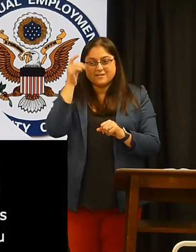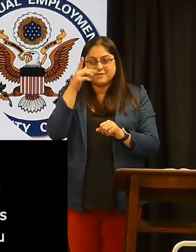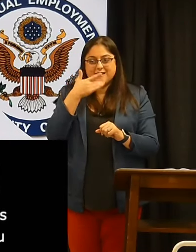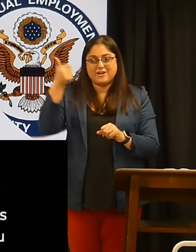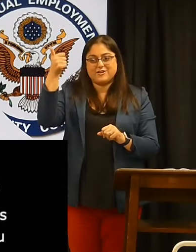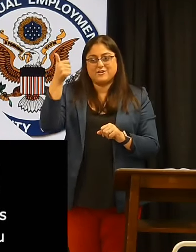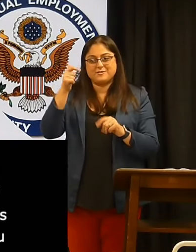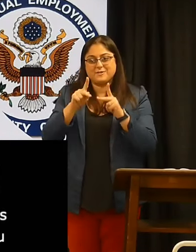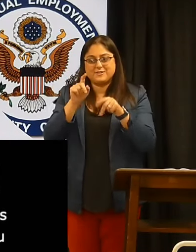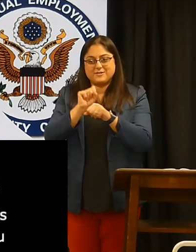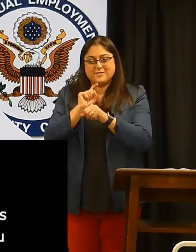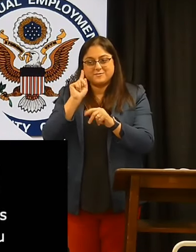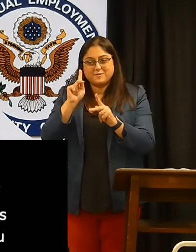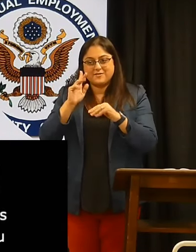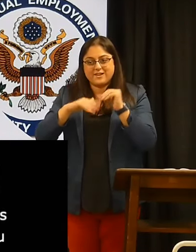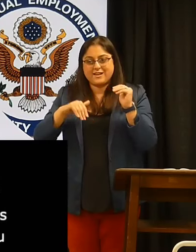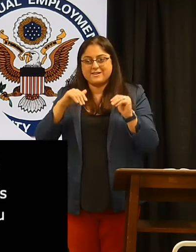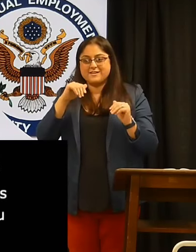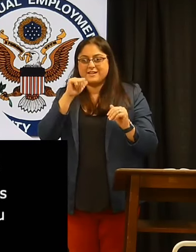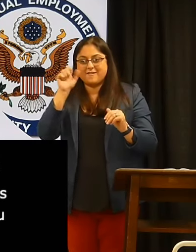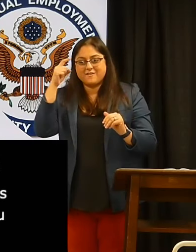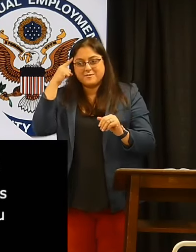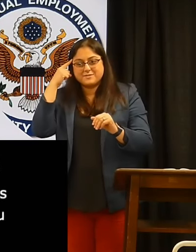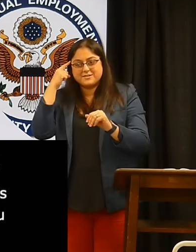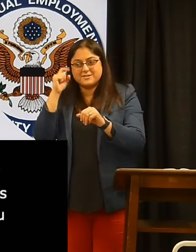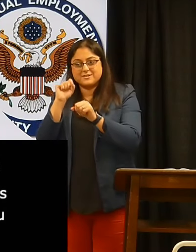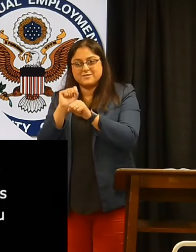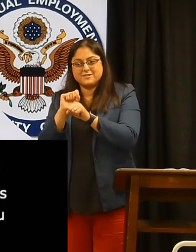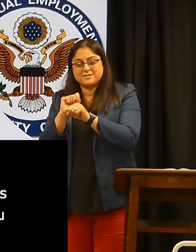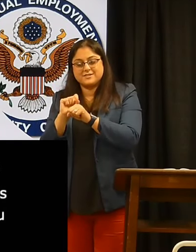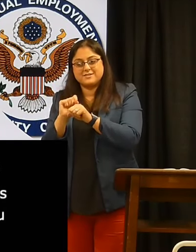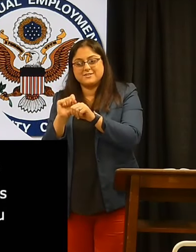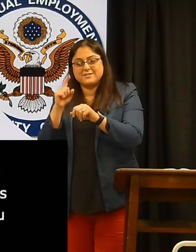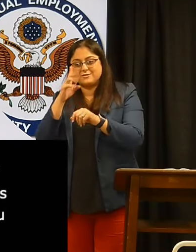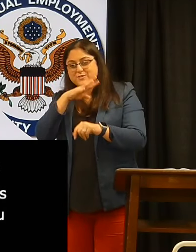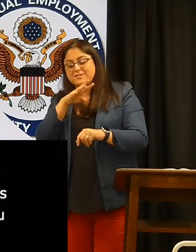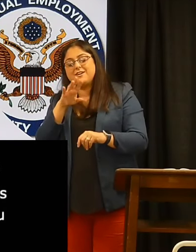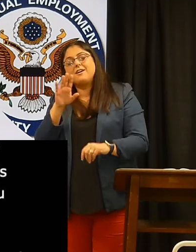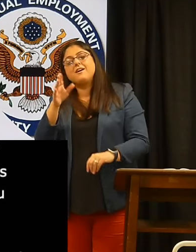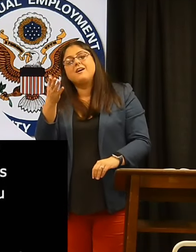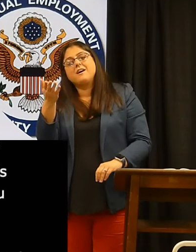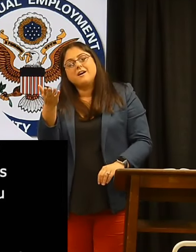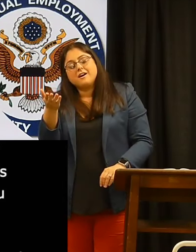She says you're lucky you work at a federal government where there's more deaf people who work there.